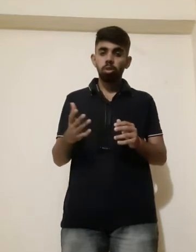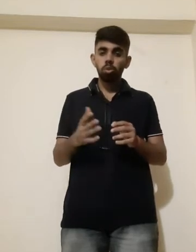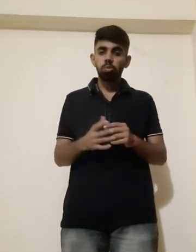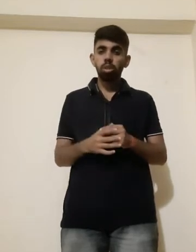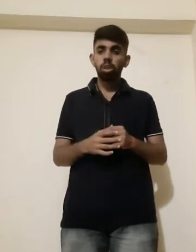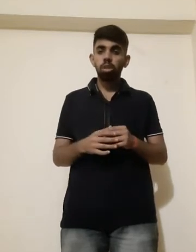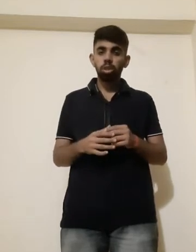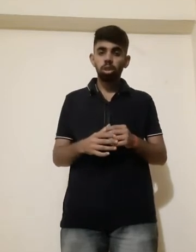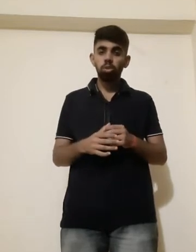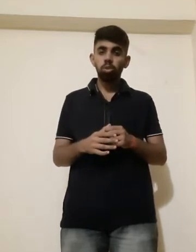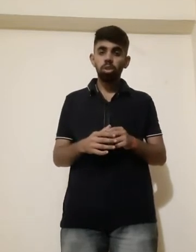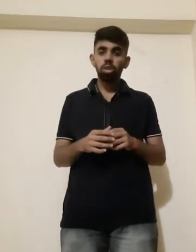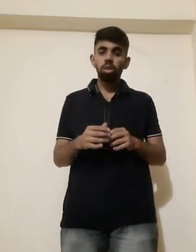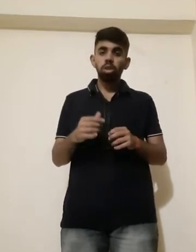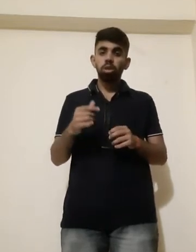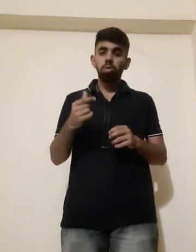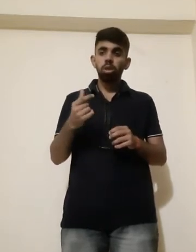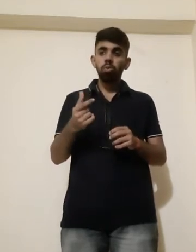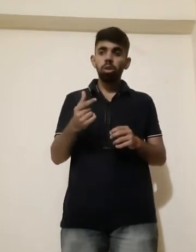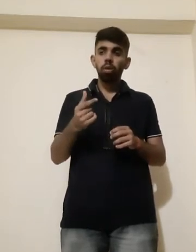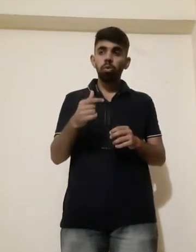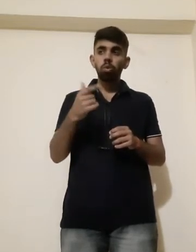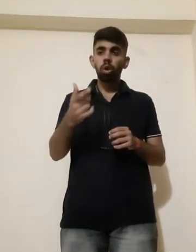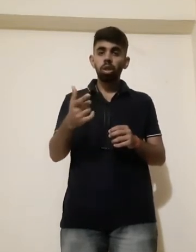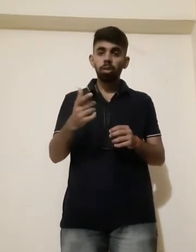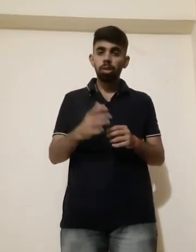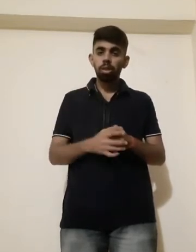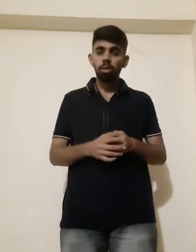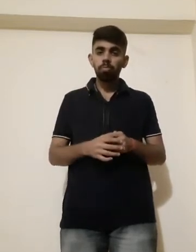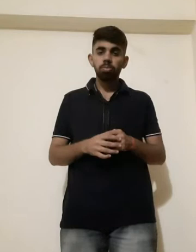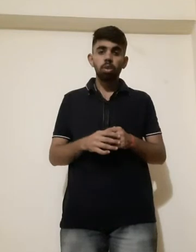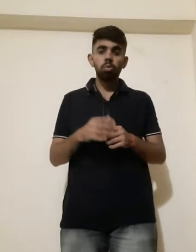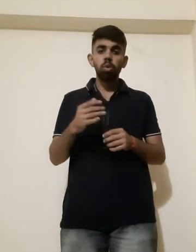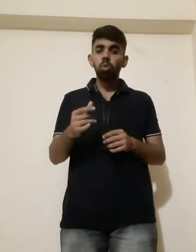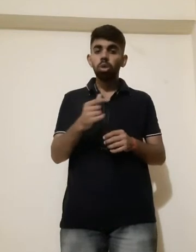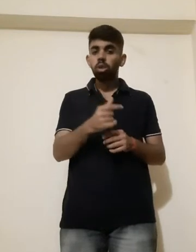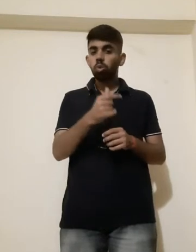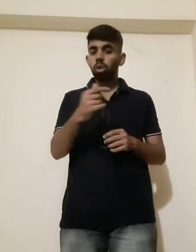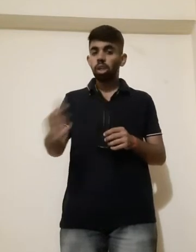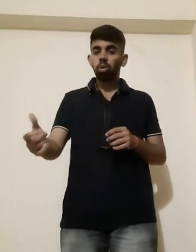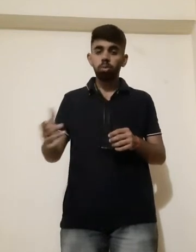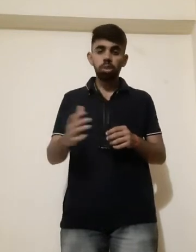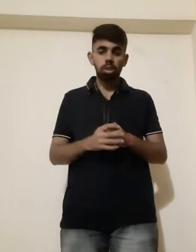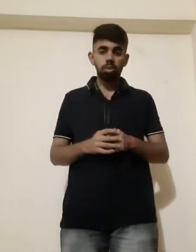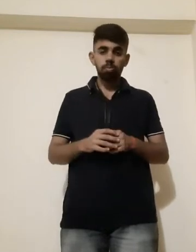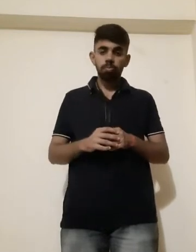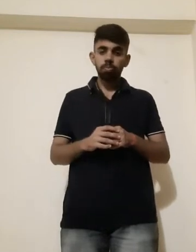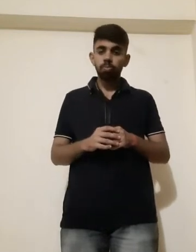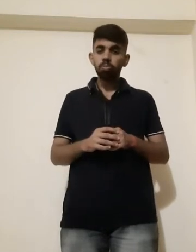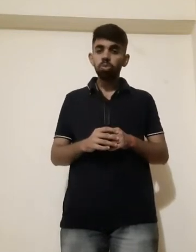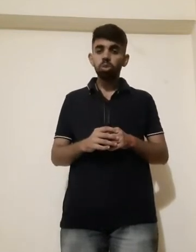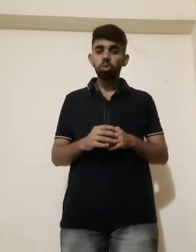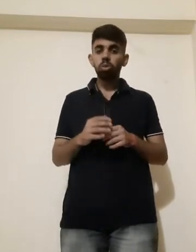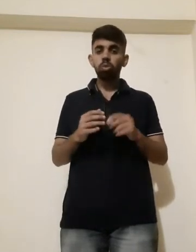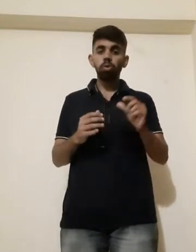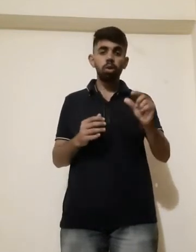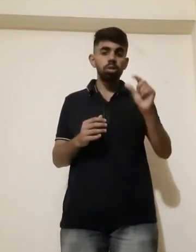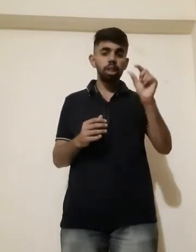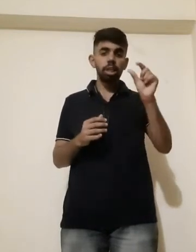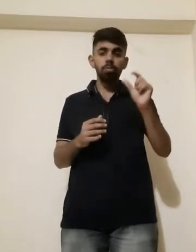those method in which when we have to call that method we don't need to create an object. So if we have static